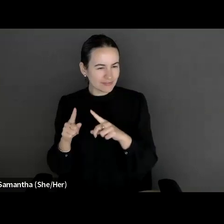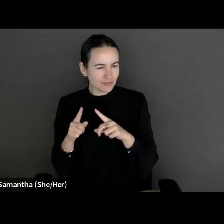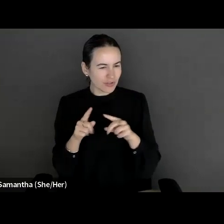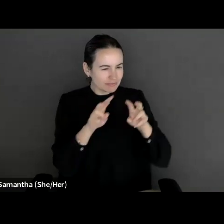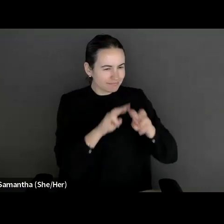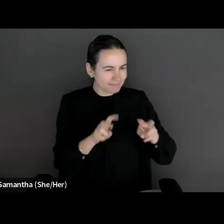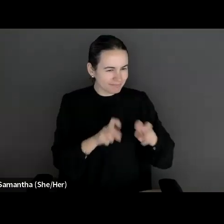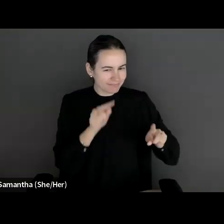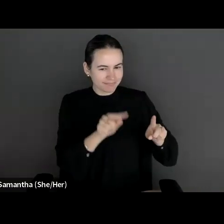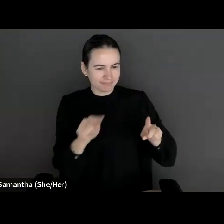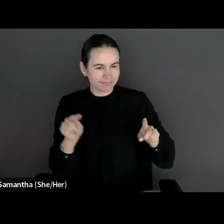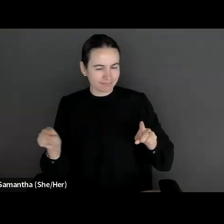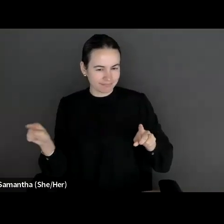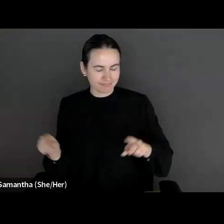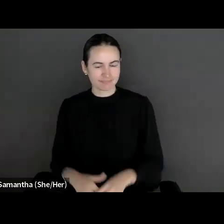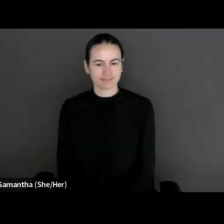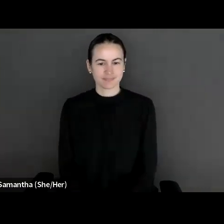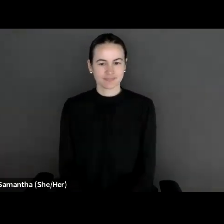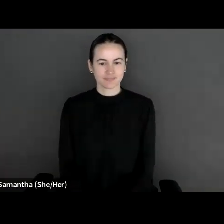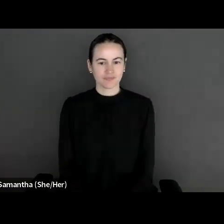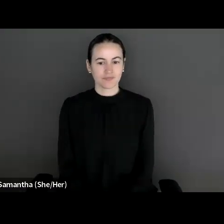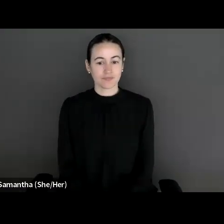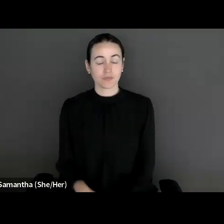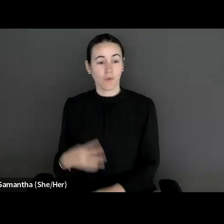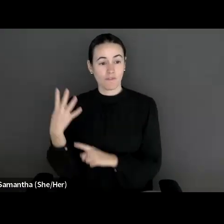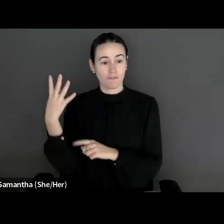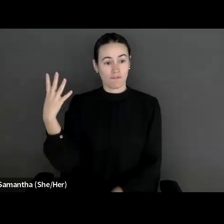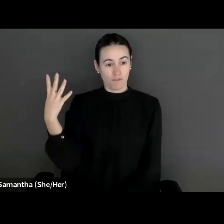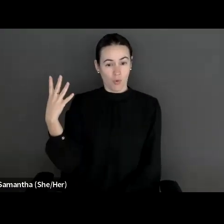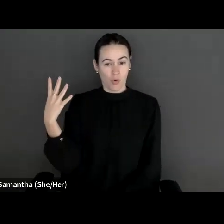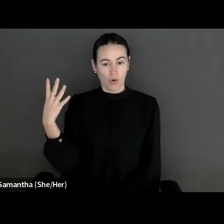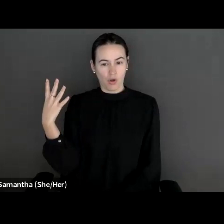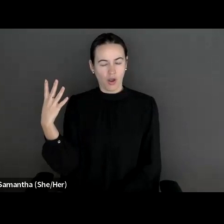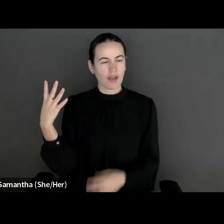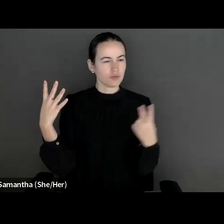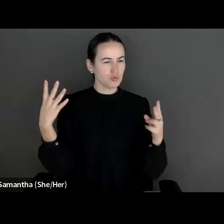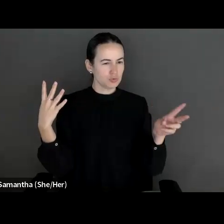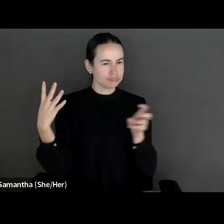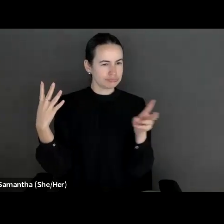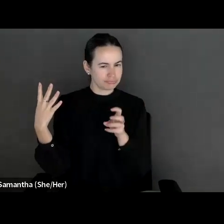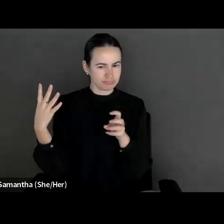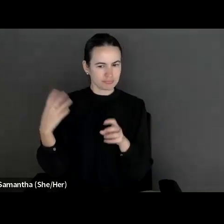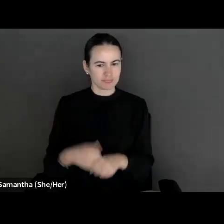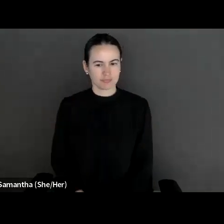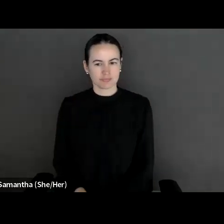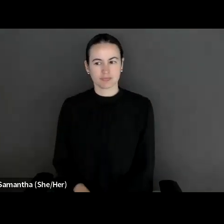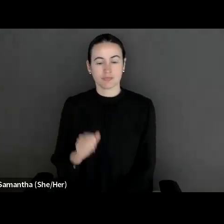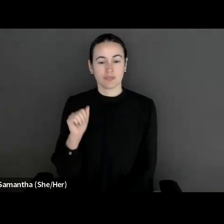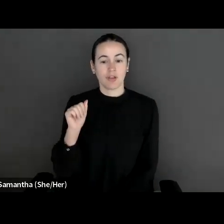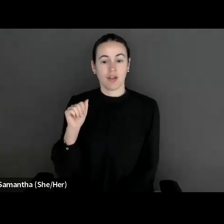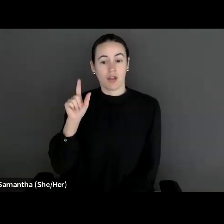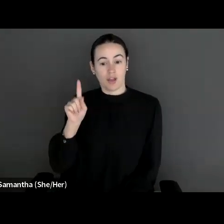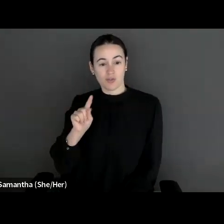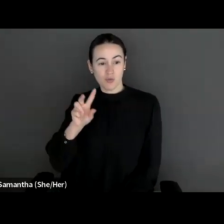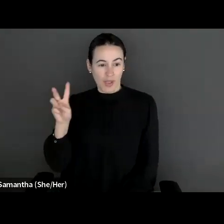that 4 studies drew on 2 different sources, 12 studies drew on 3 different sources. And